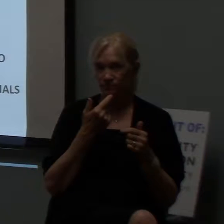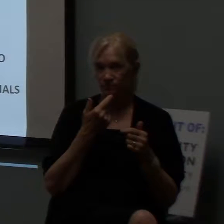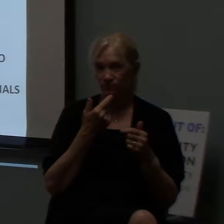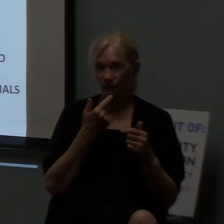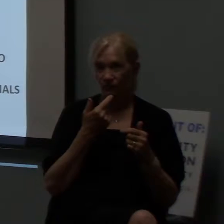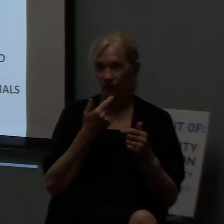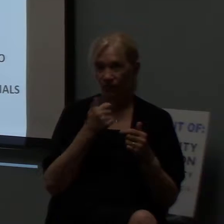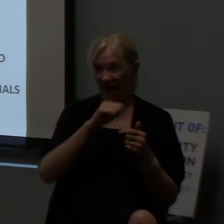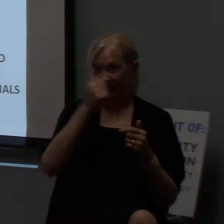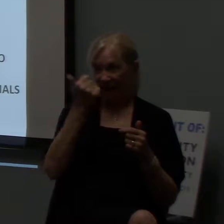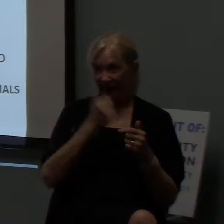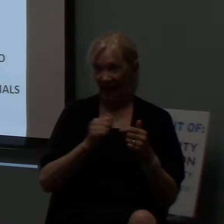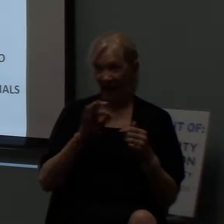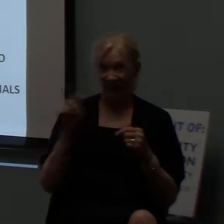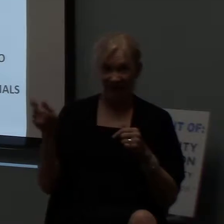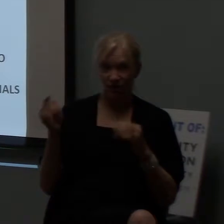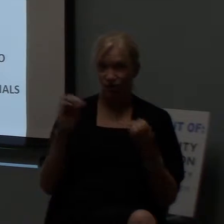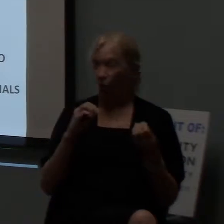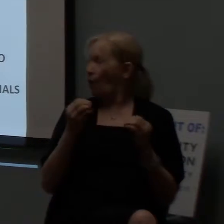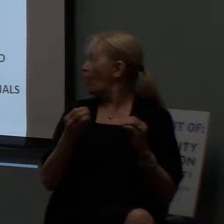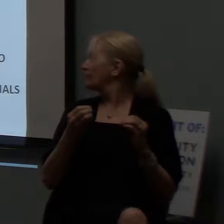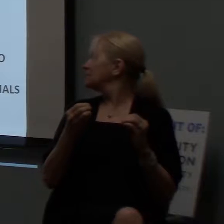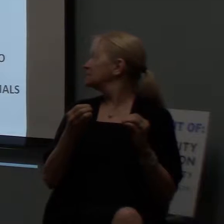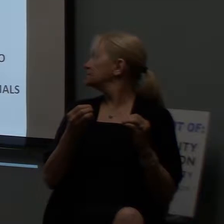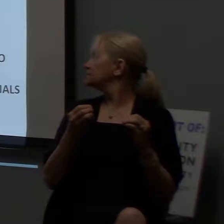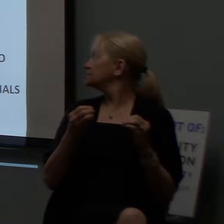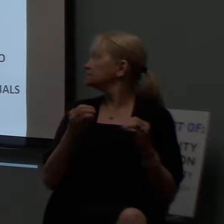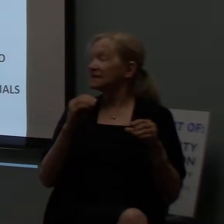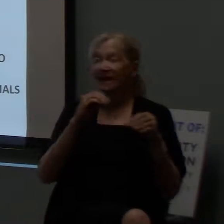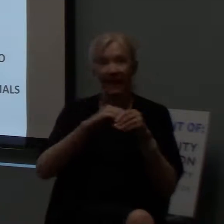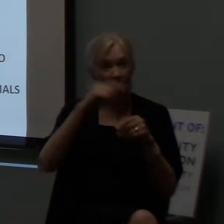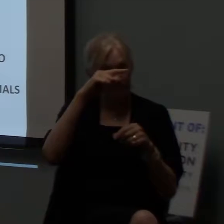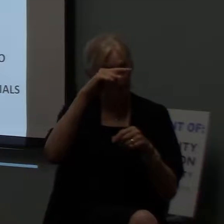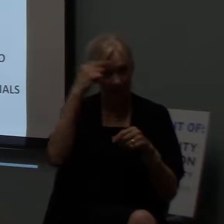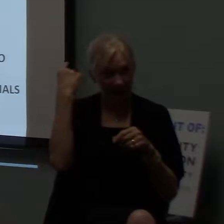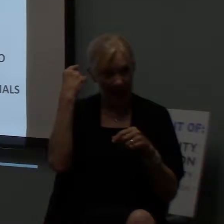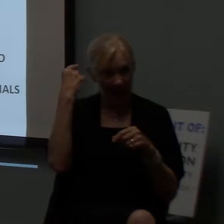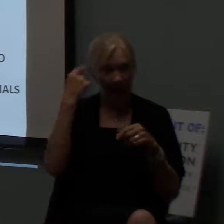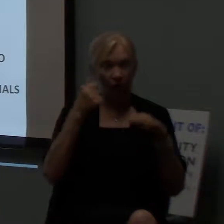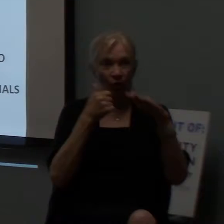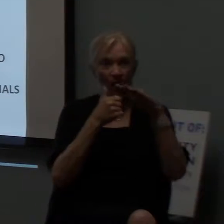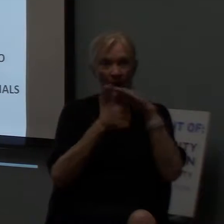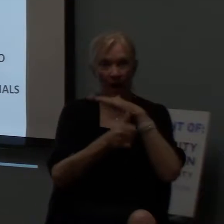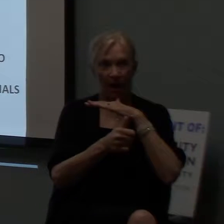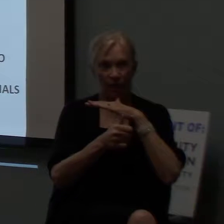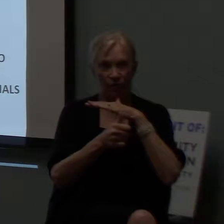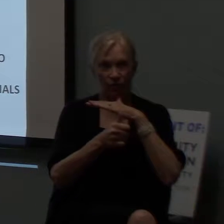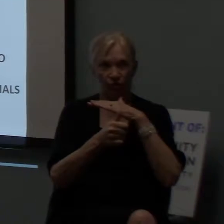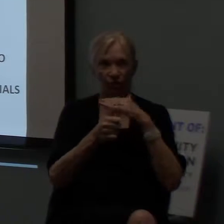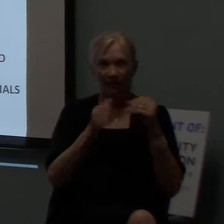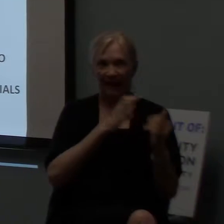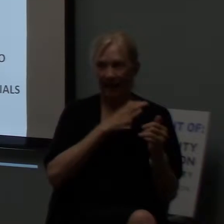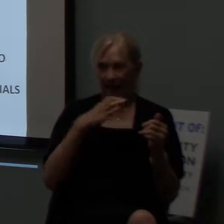Any of these offices, the county offices that are in black, are under the jurisdiction of the county commissioners. And again,